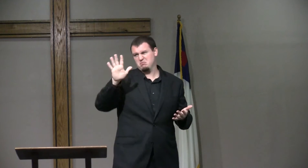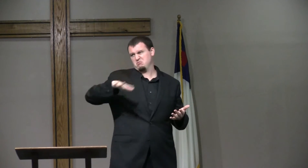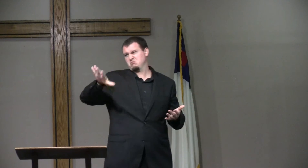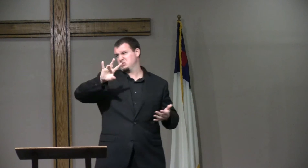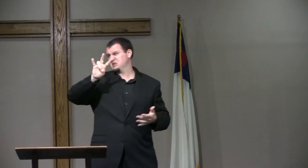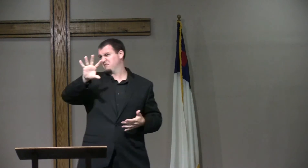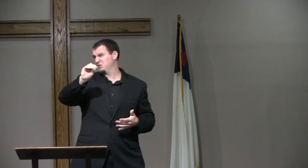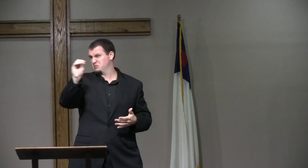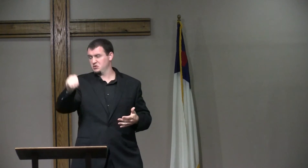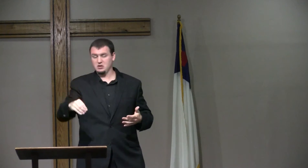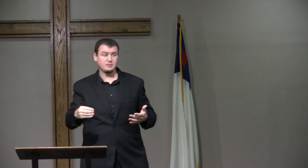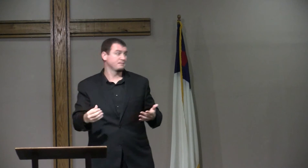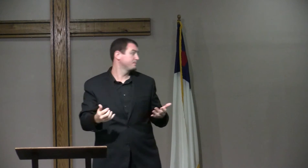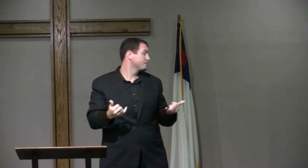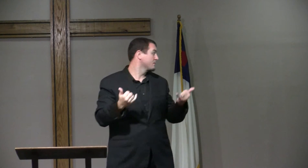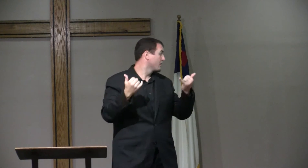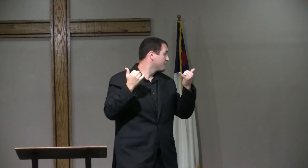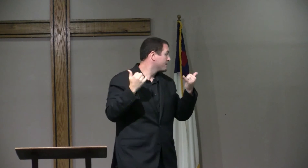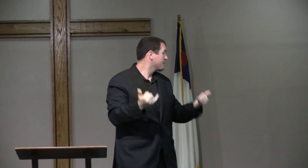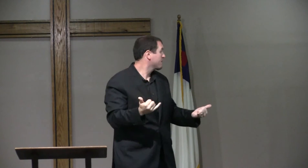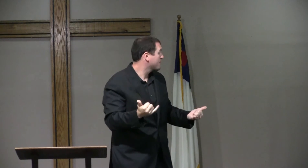Your parents or yourself.